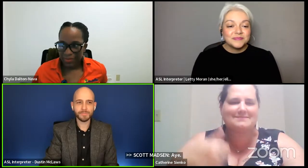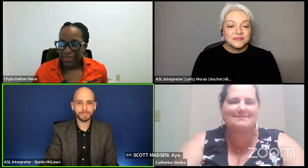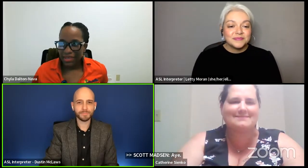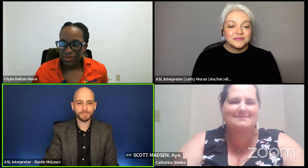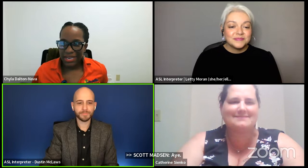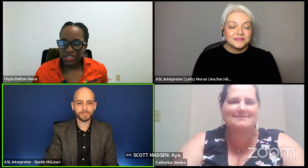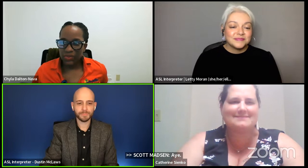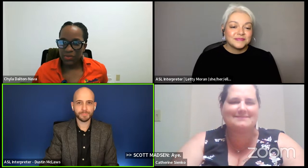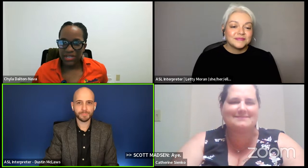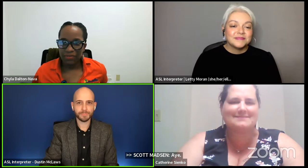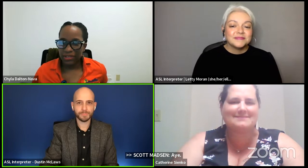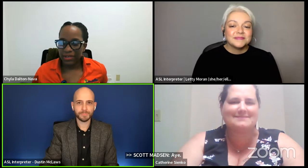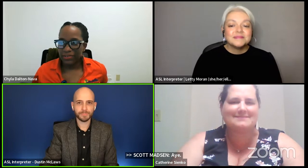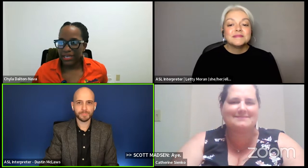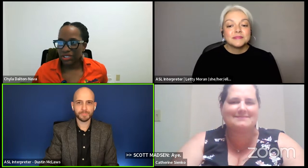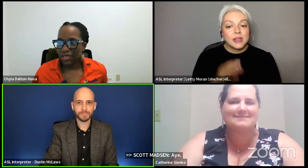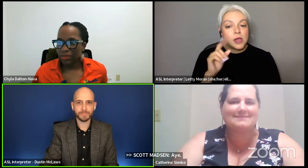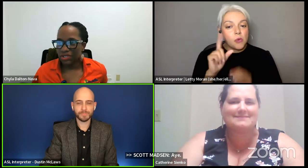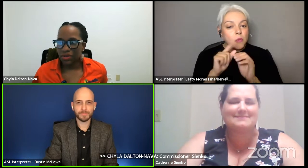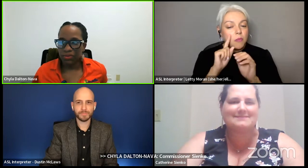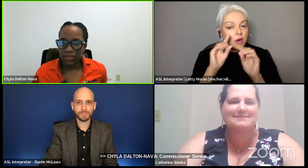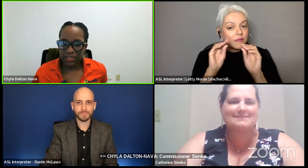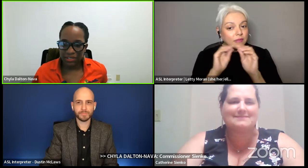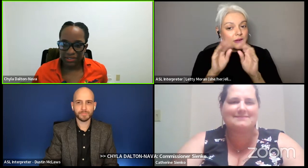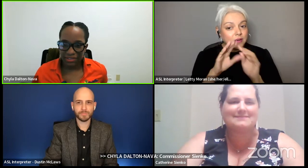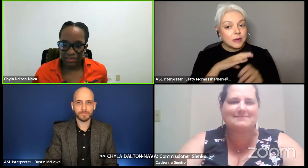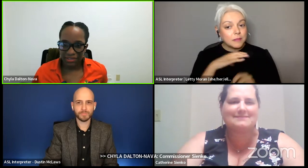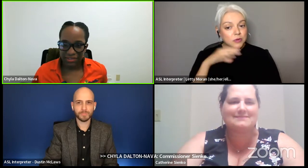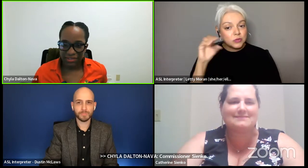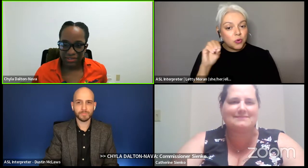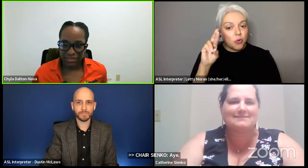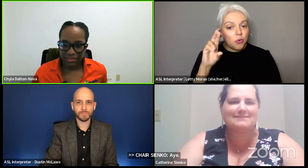Aye. Okay, and just one more time for clarification, Commissioner O'Rourke,